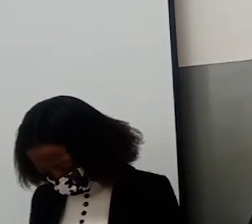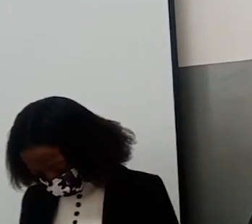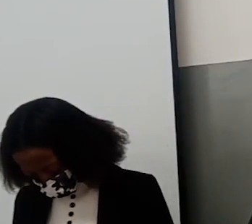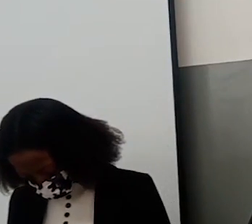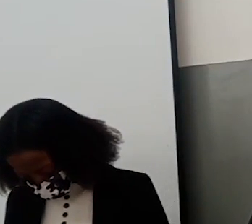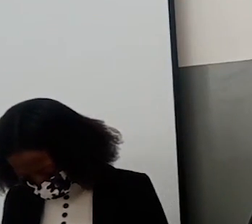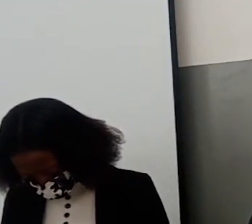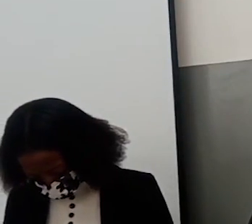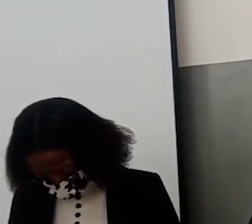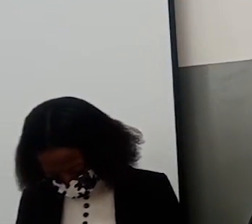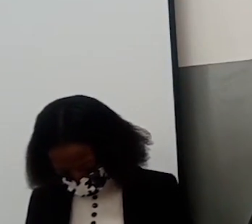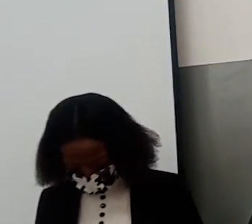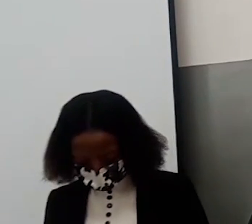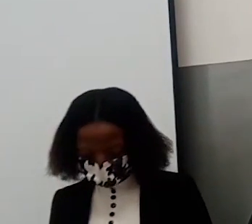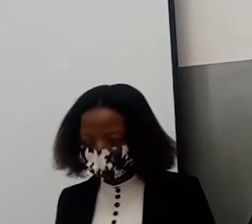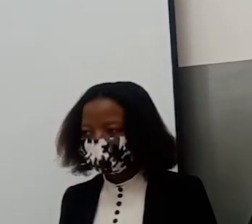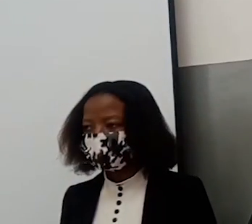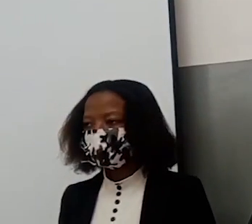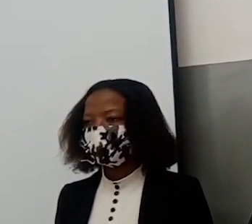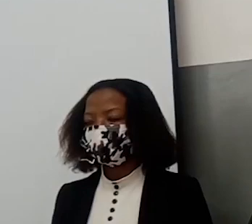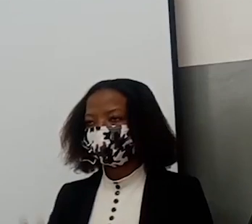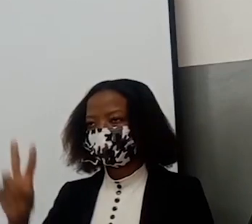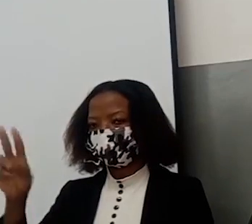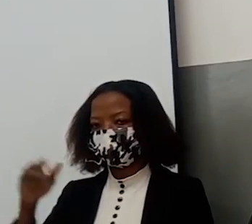the immediate 7 days that we have